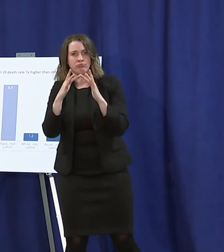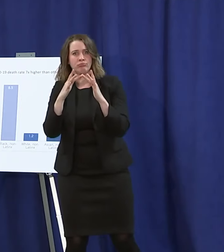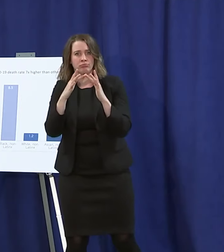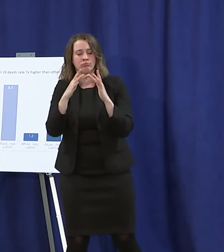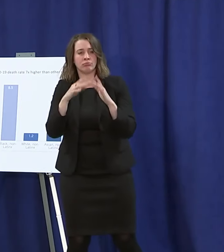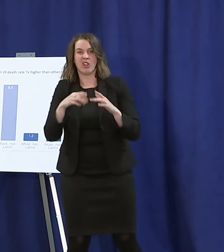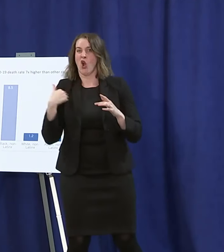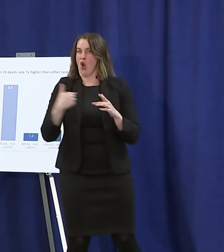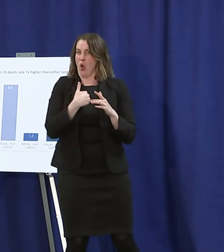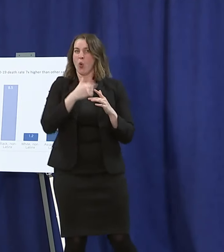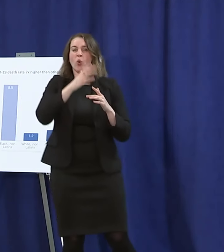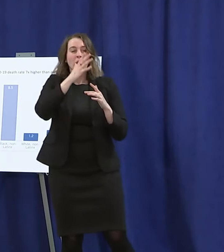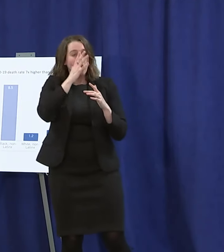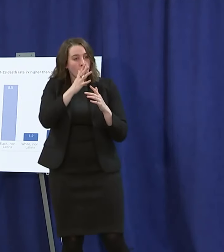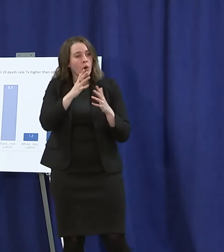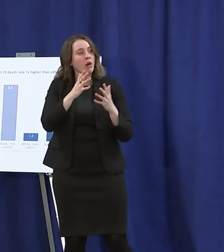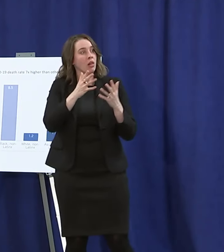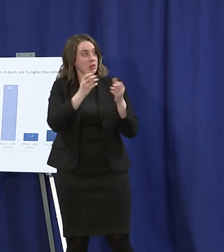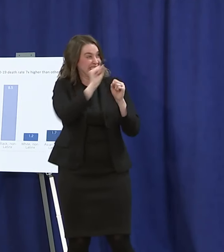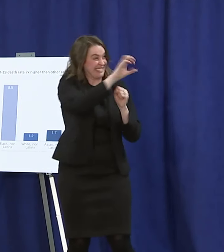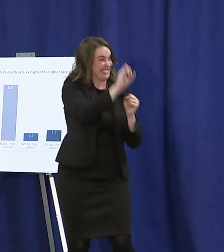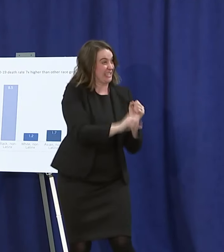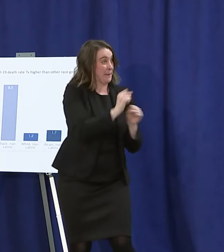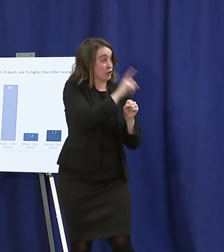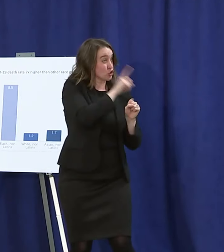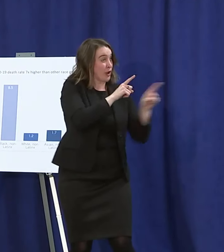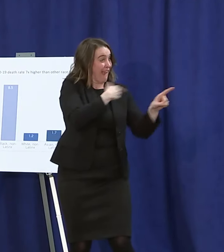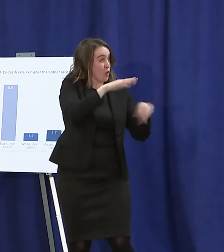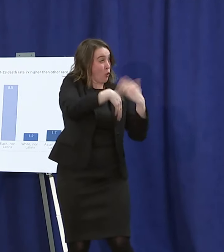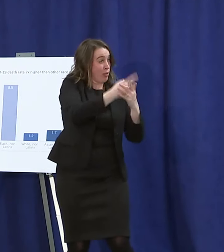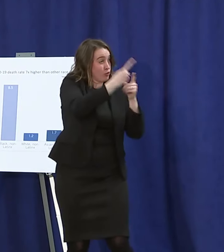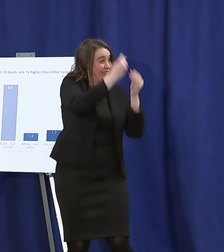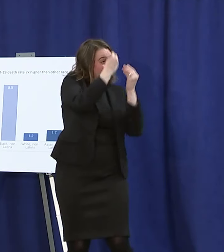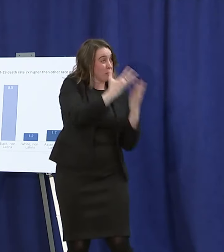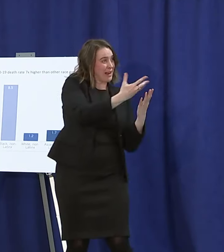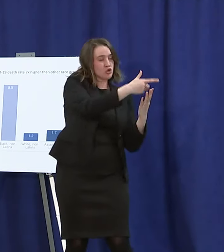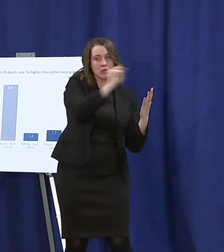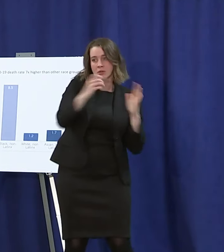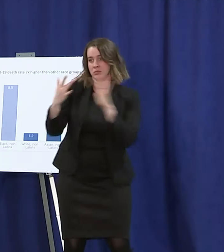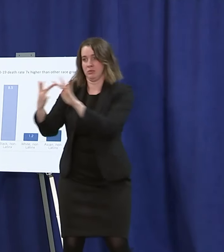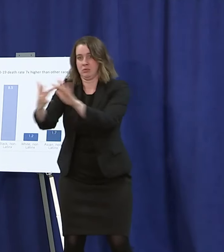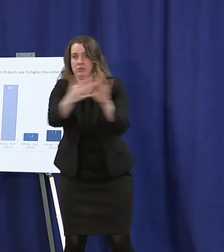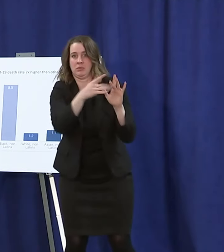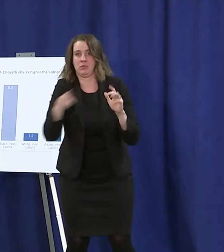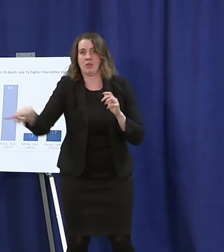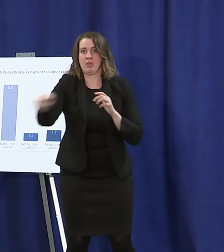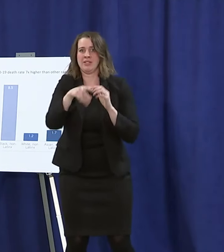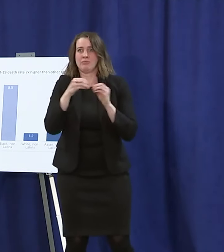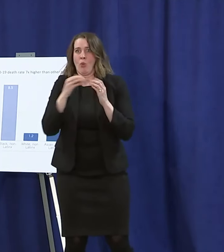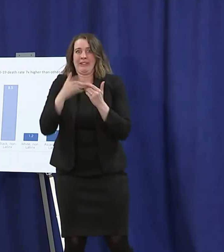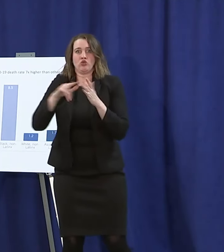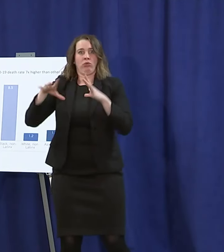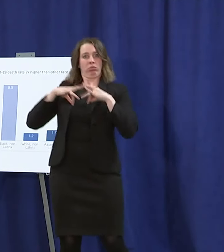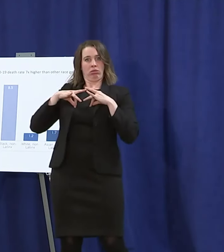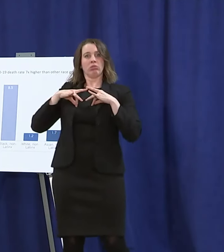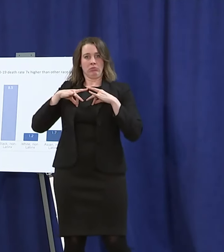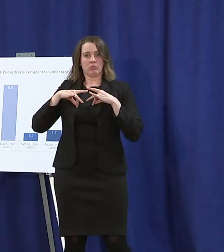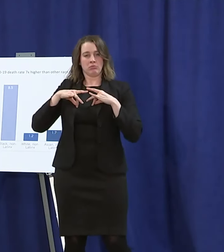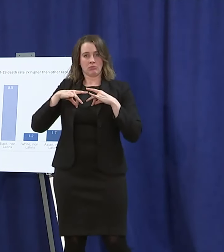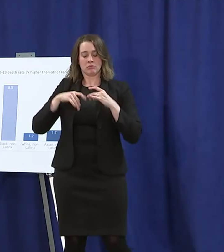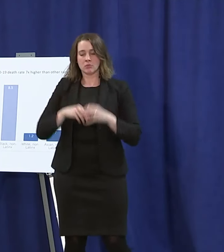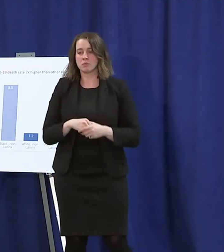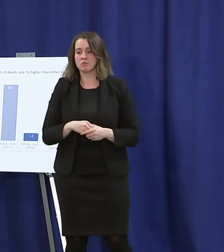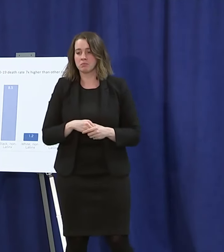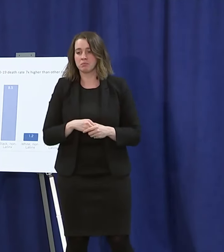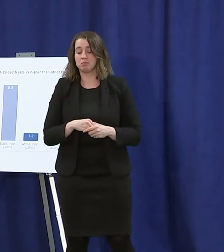will re-emphasize the information and data around these vulnerable populations through this network.